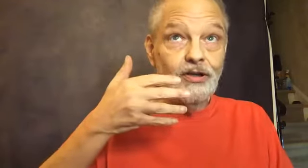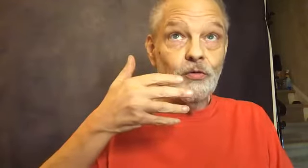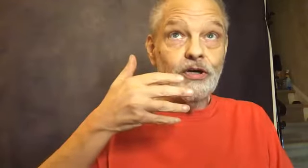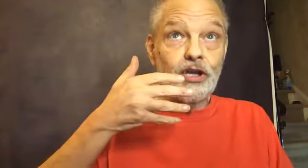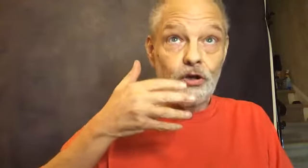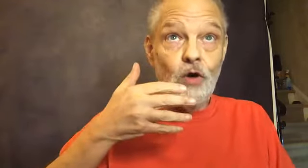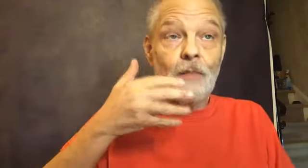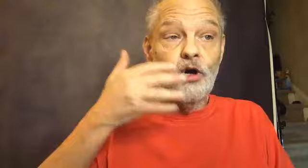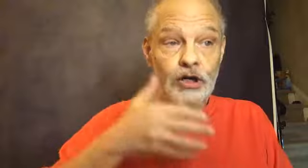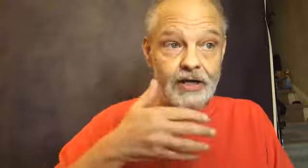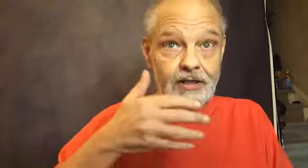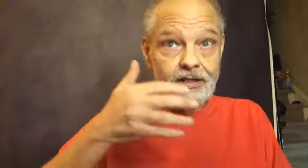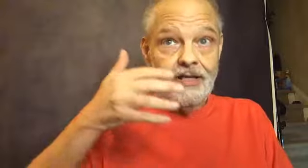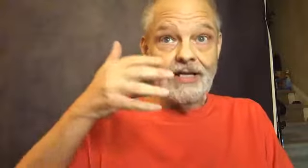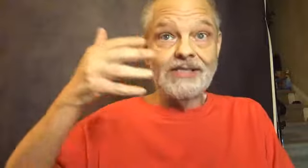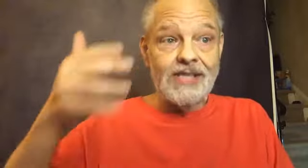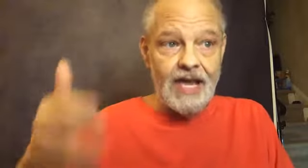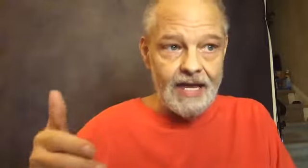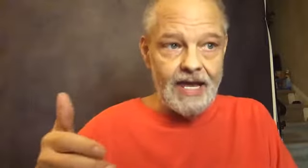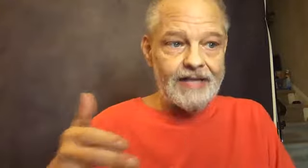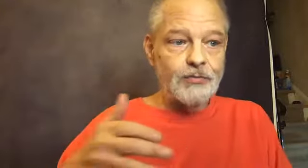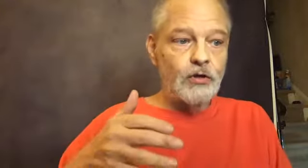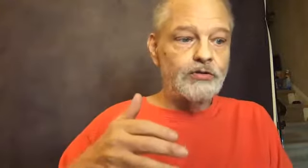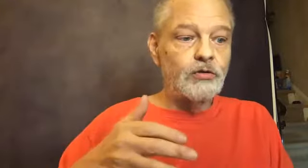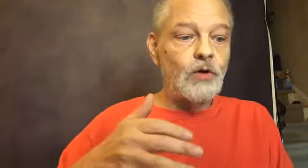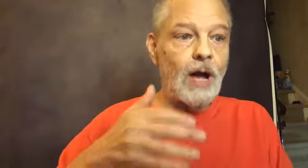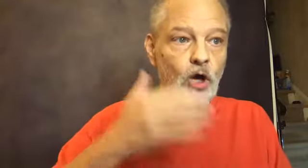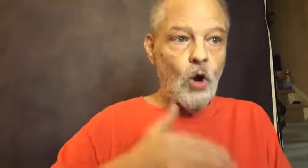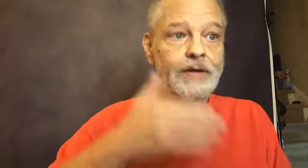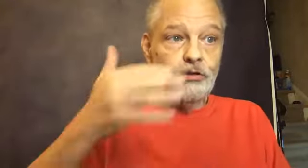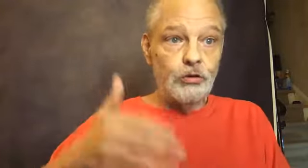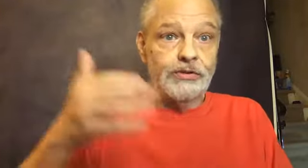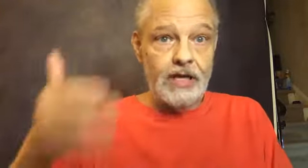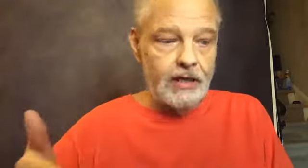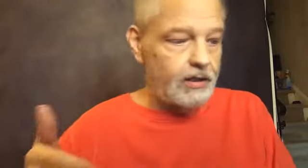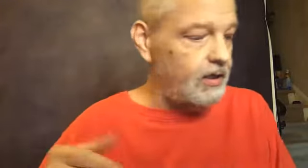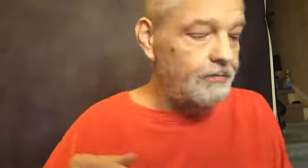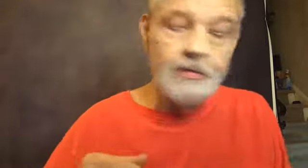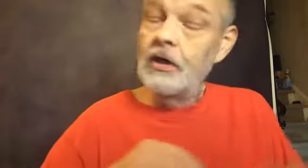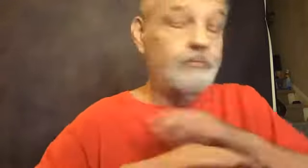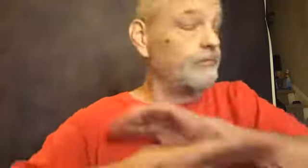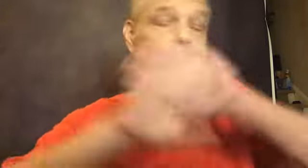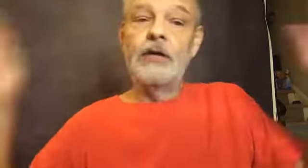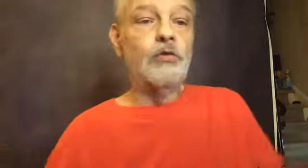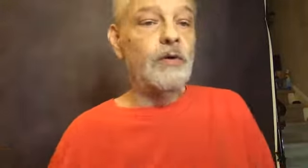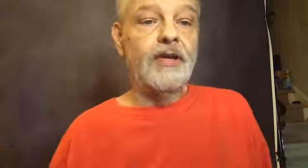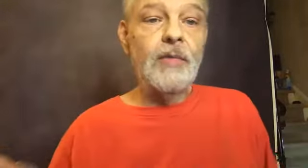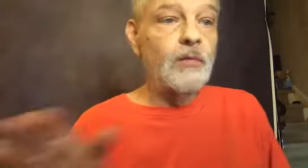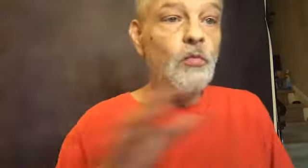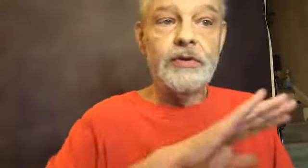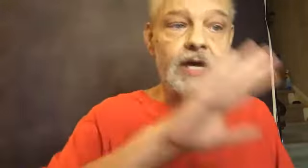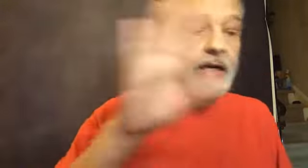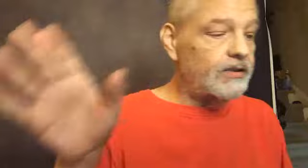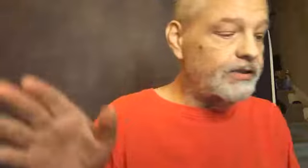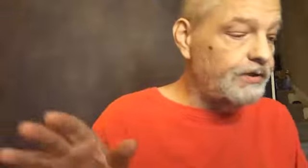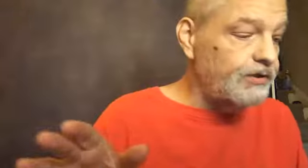would cue, I'm gonna say, as opposed to I'm going to say. I don't know anything about it more than that. It's just